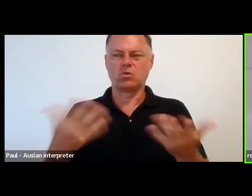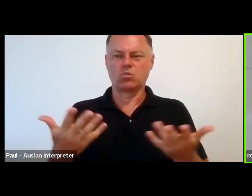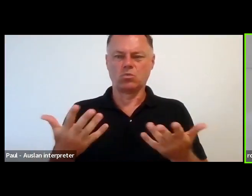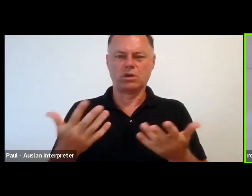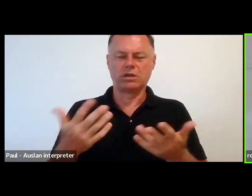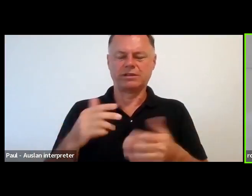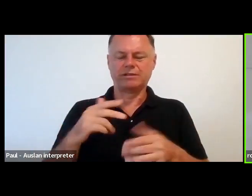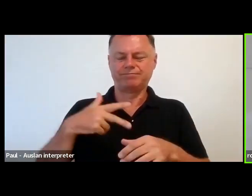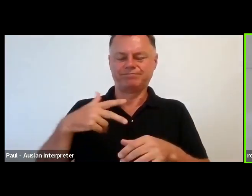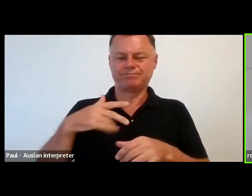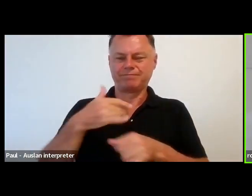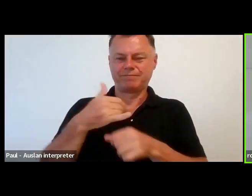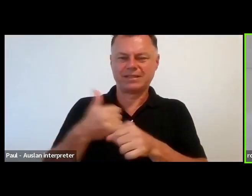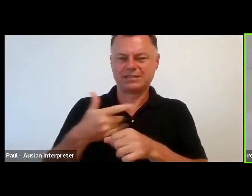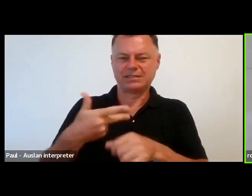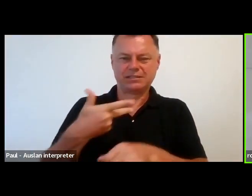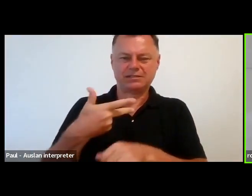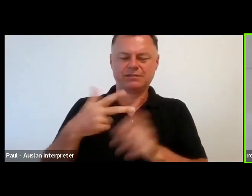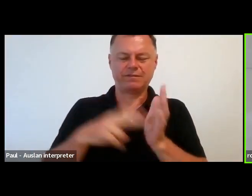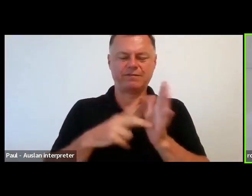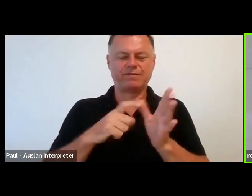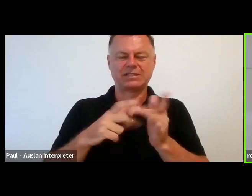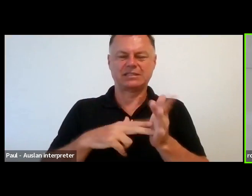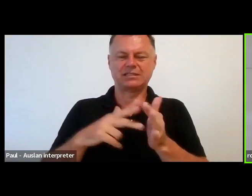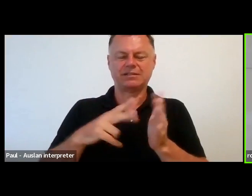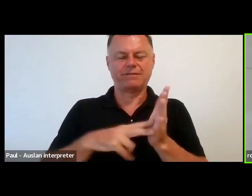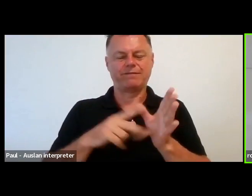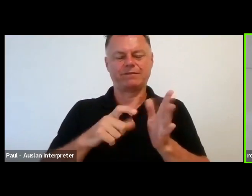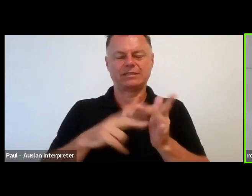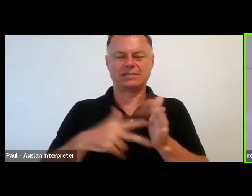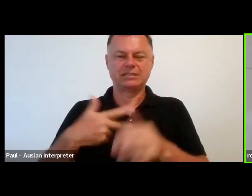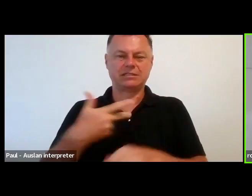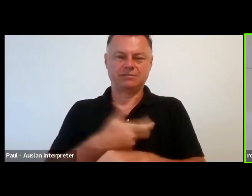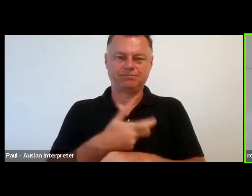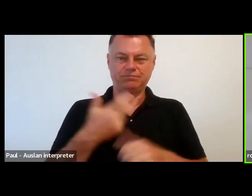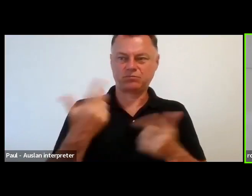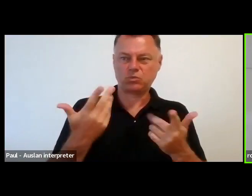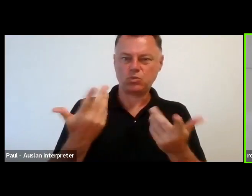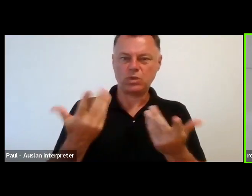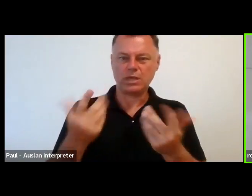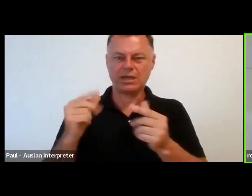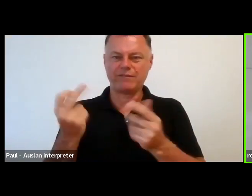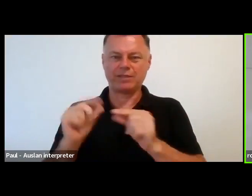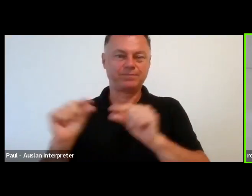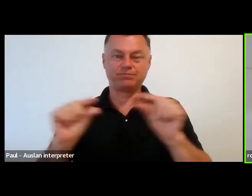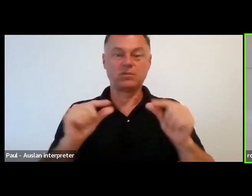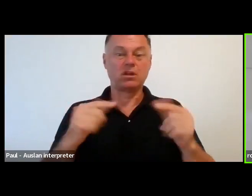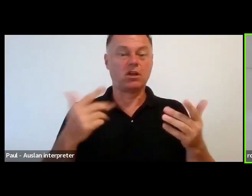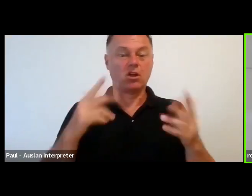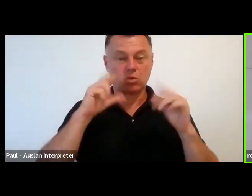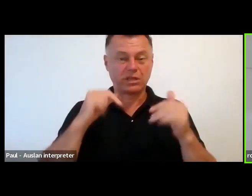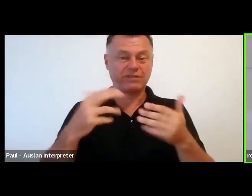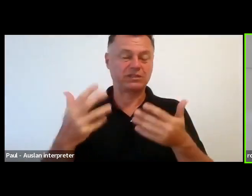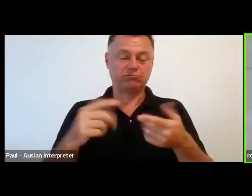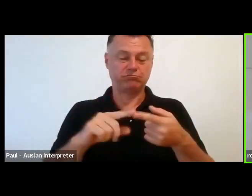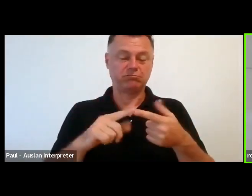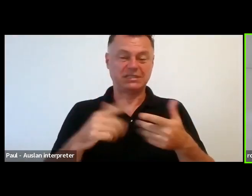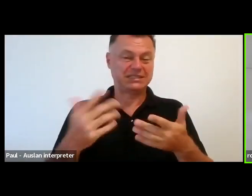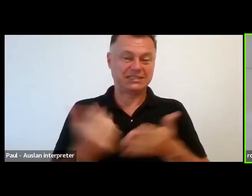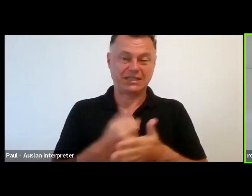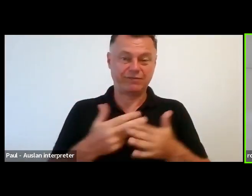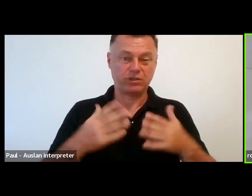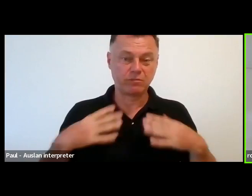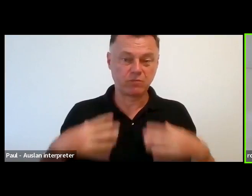But the important thing to stress is we have a number of vaccines. They are all safe. They are all very effective.